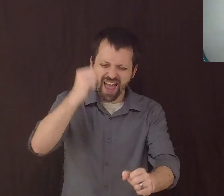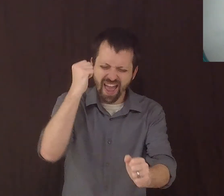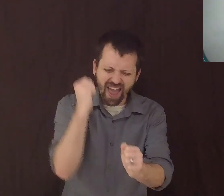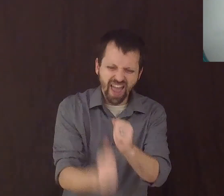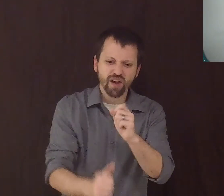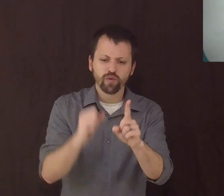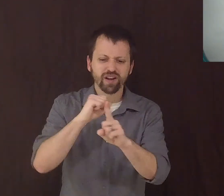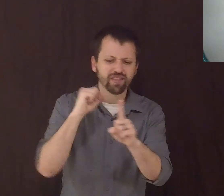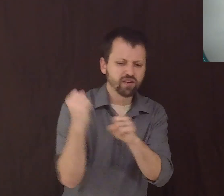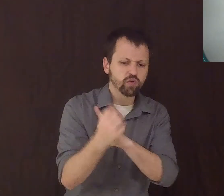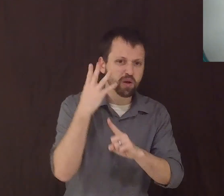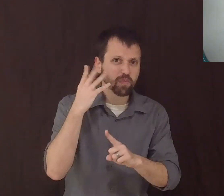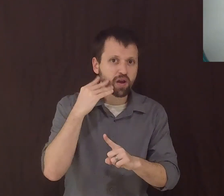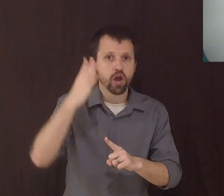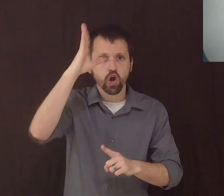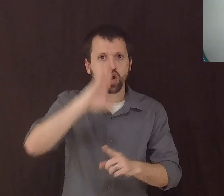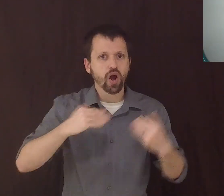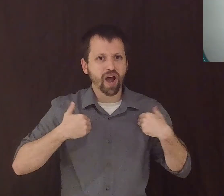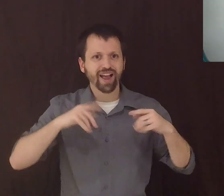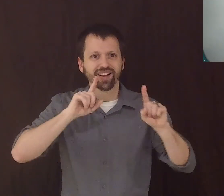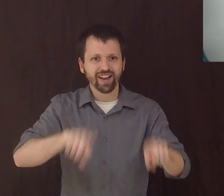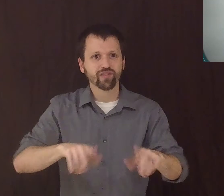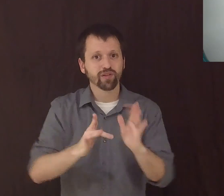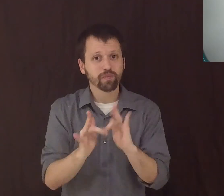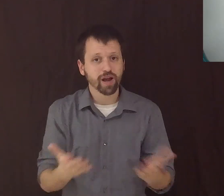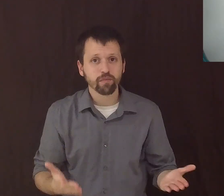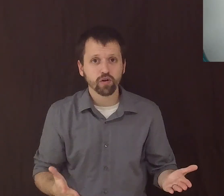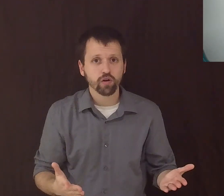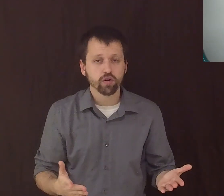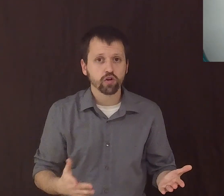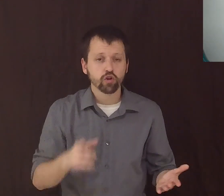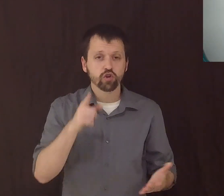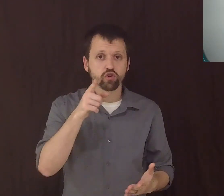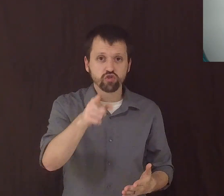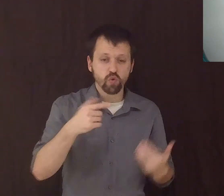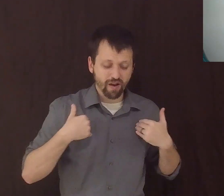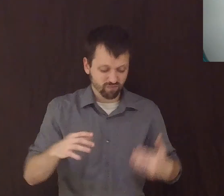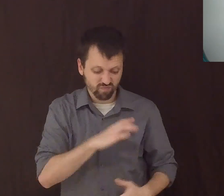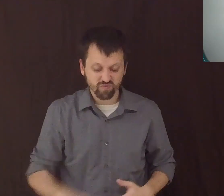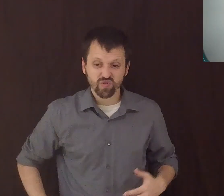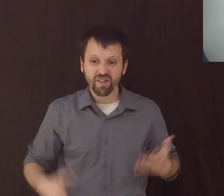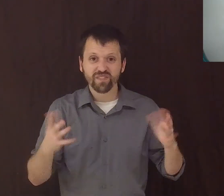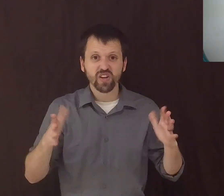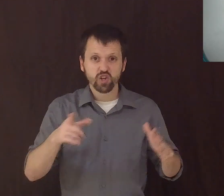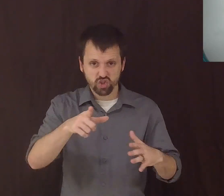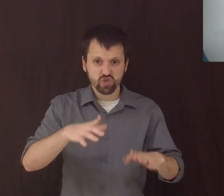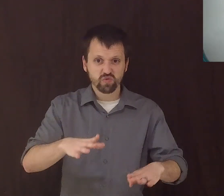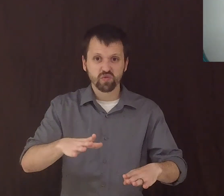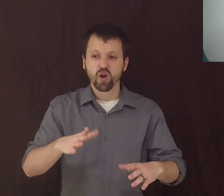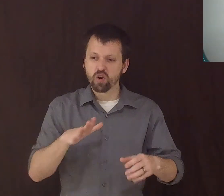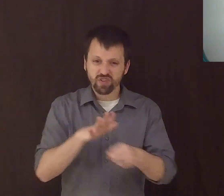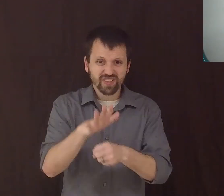God hasn't given you the solution in His word. Your sufficiency in Christ gives you the capacity to stand in